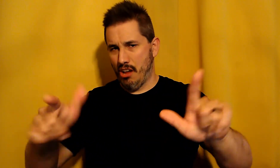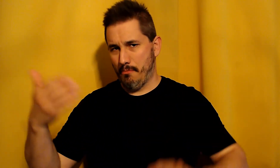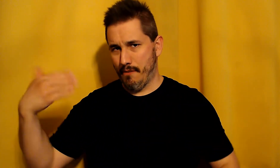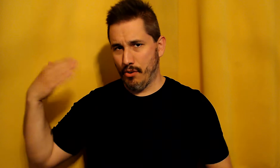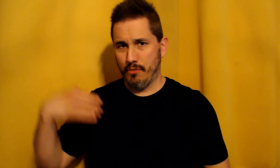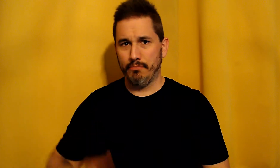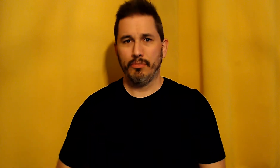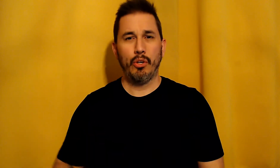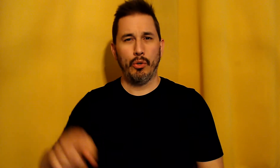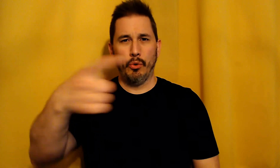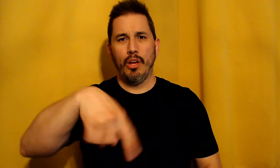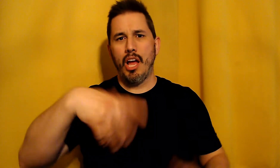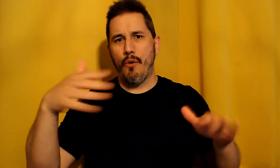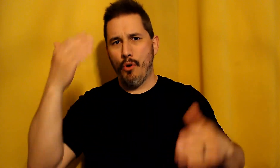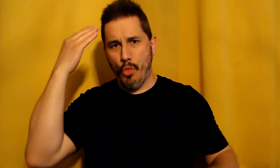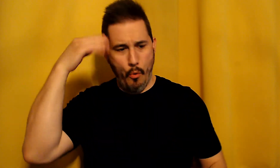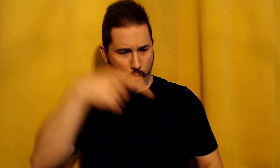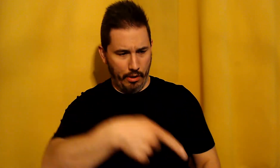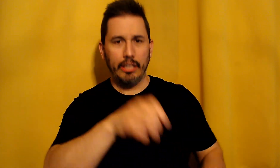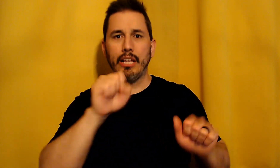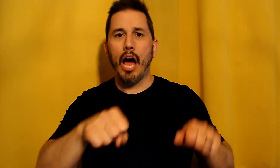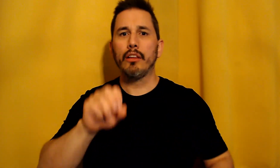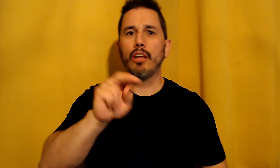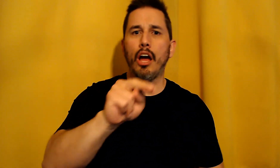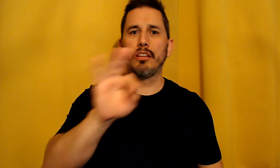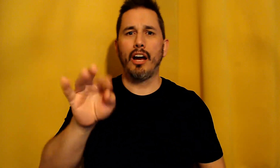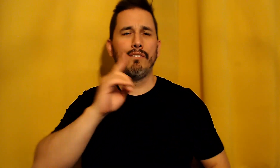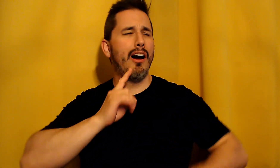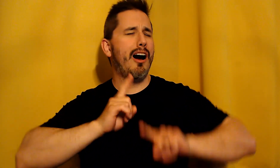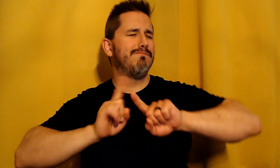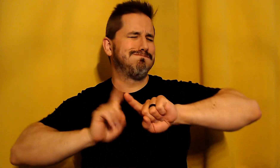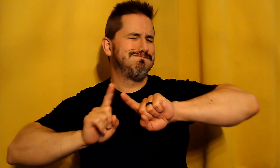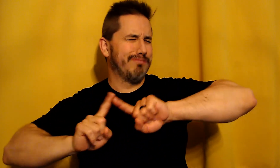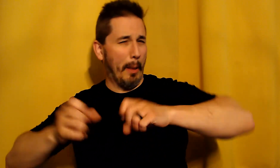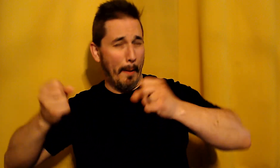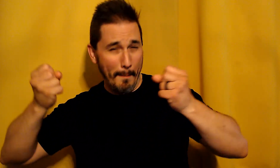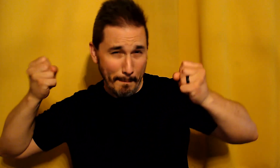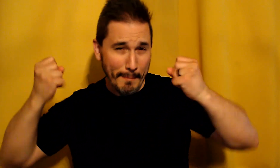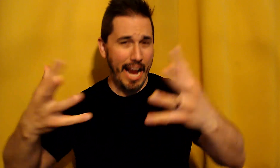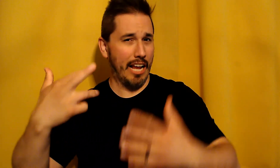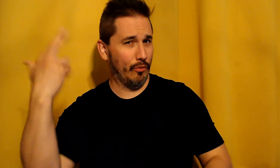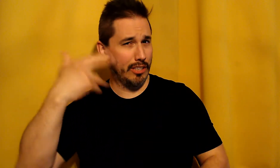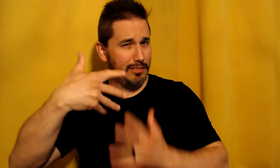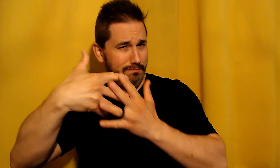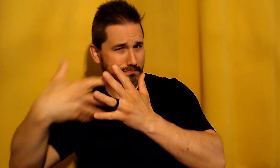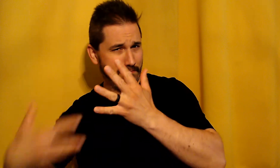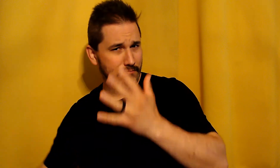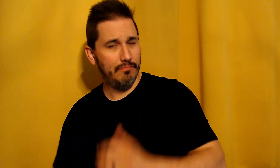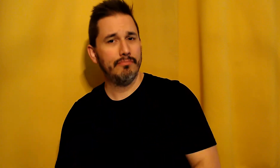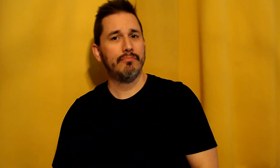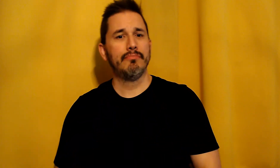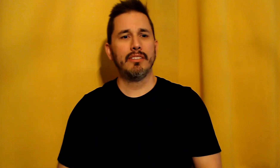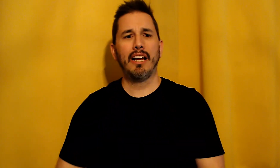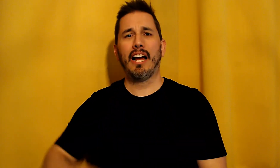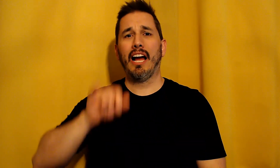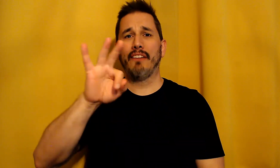and I've made a video on this kind of thing before, you already know that you can use this to trigger on and off anything you'd